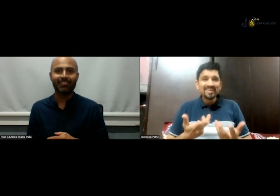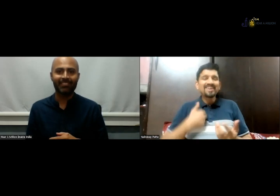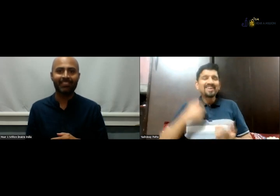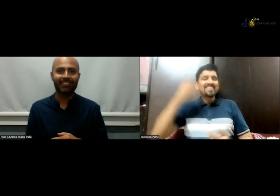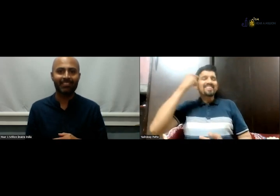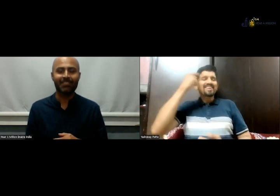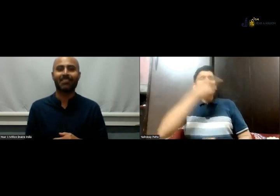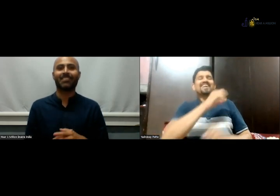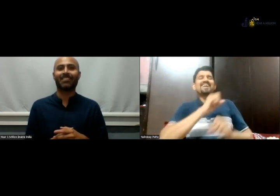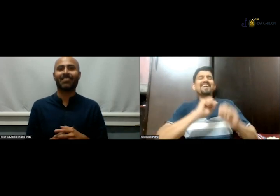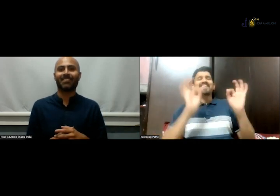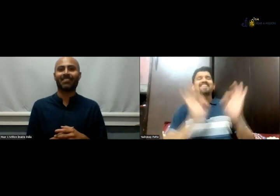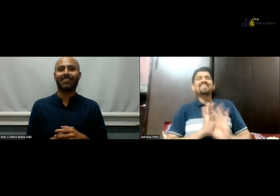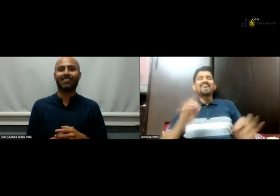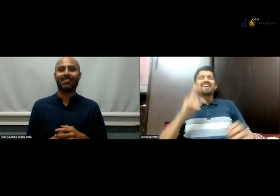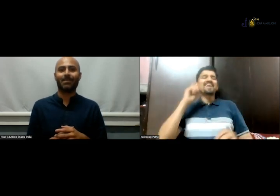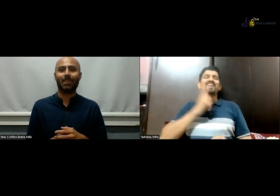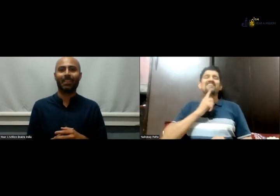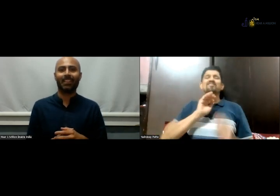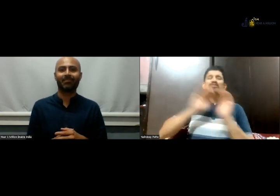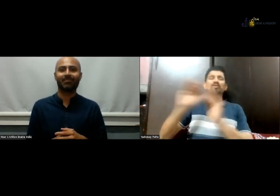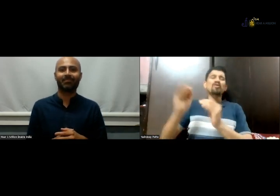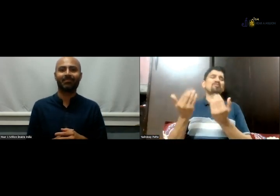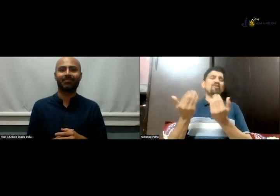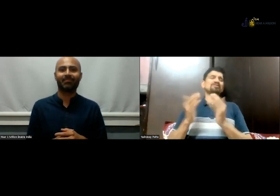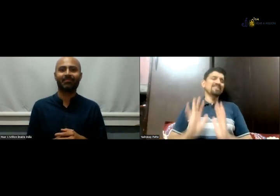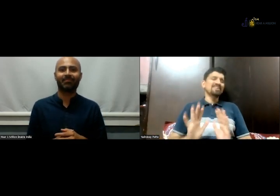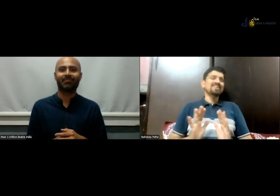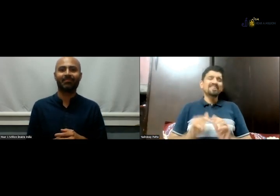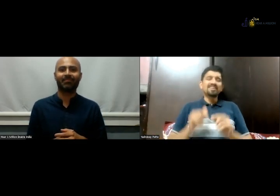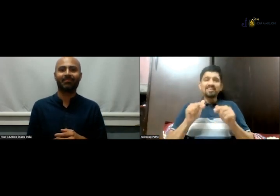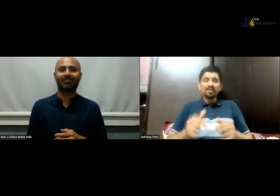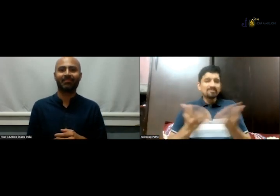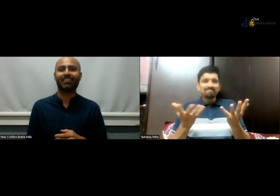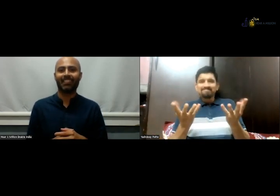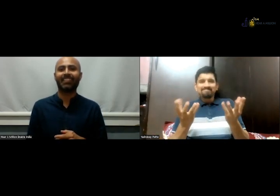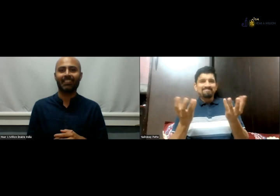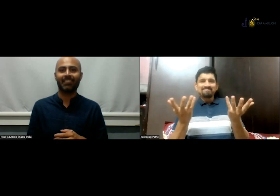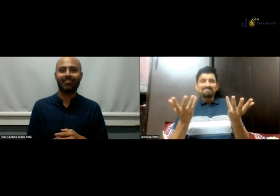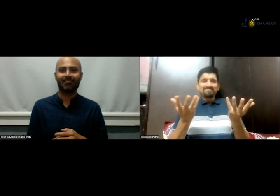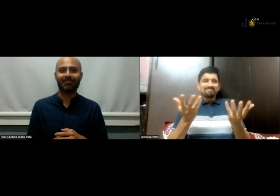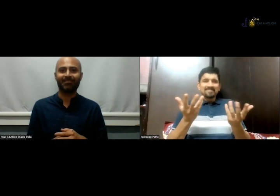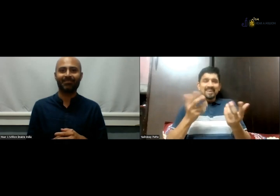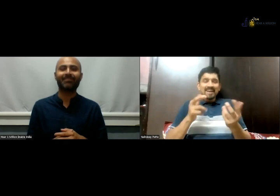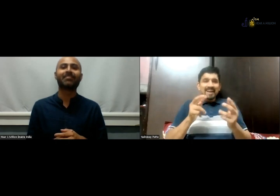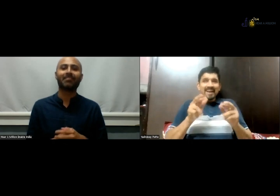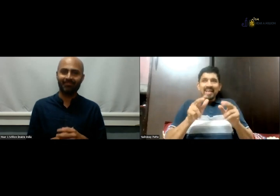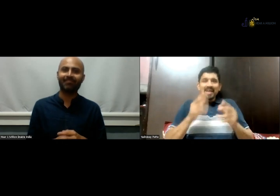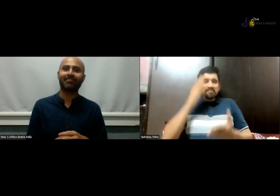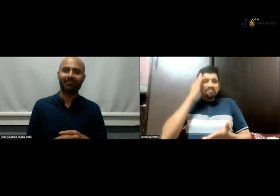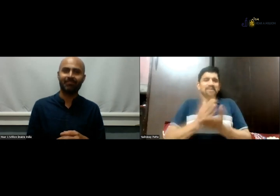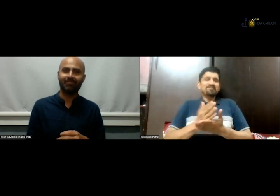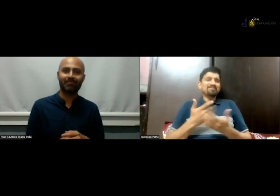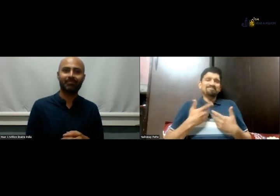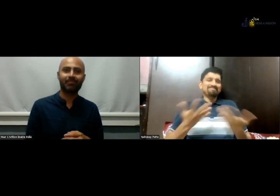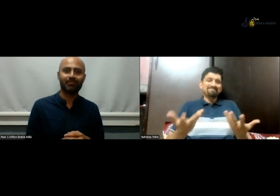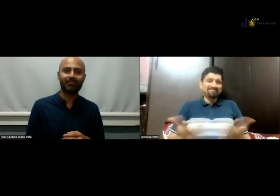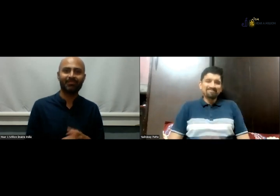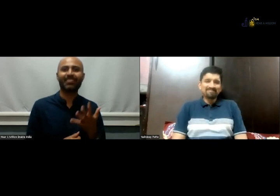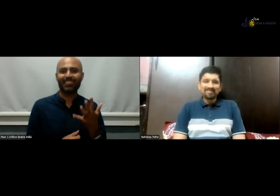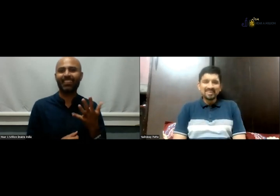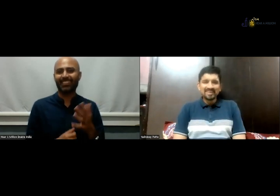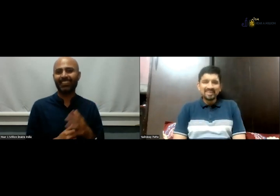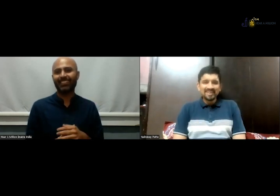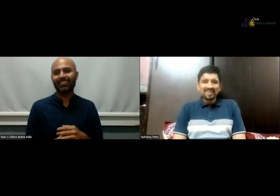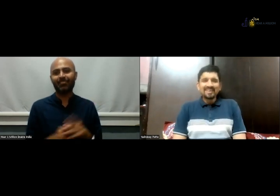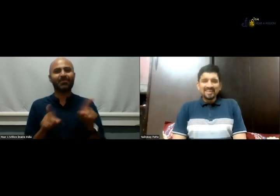But after we lost her now, but I was thinking that she was there and she will help other deaf people. But